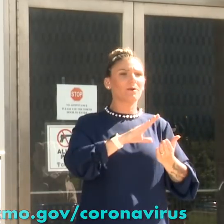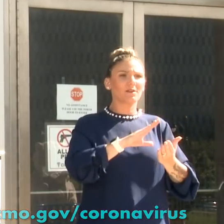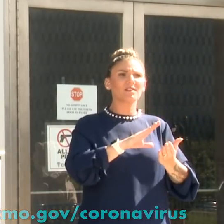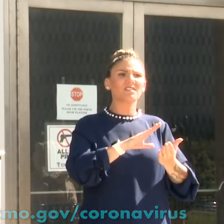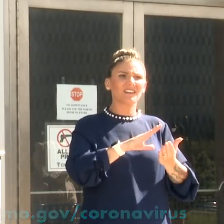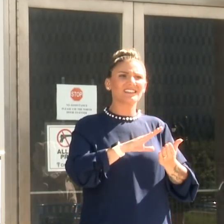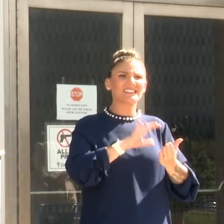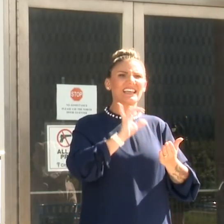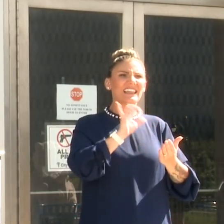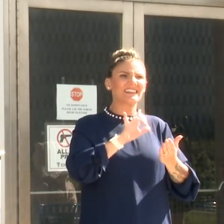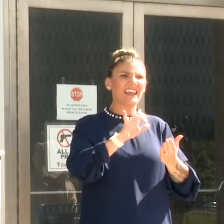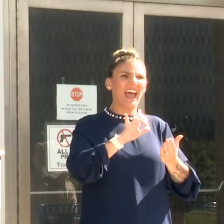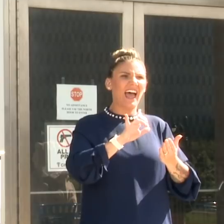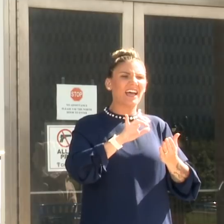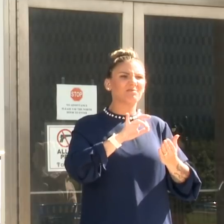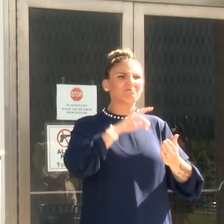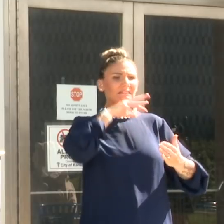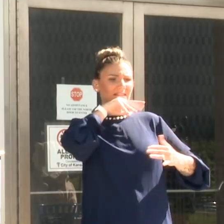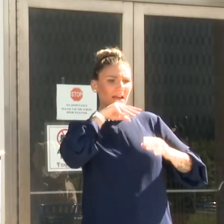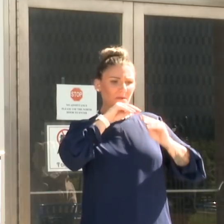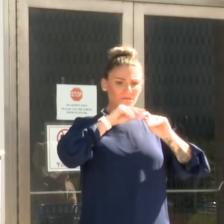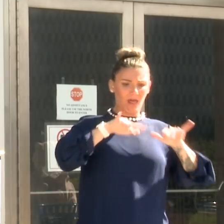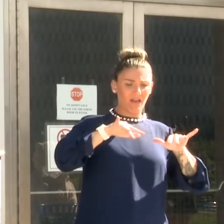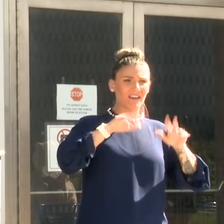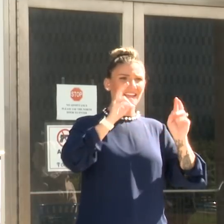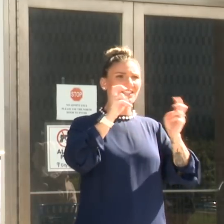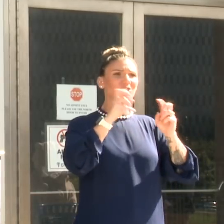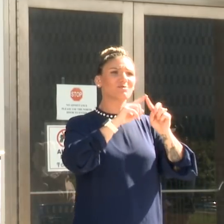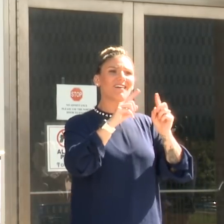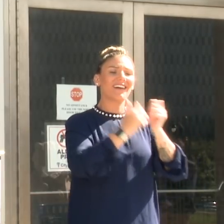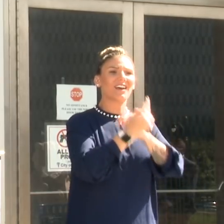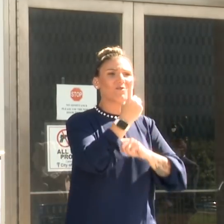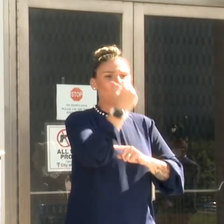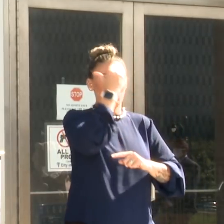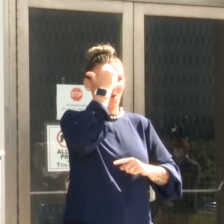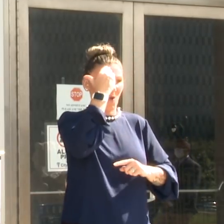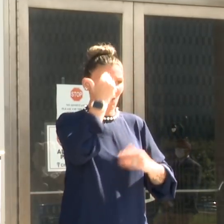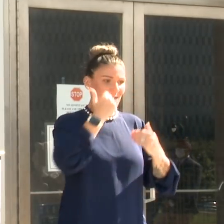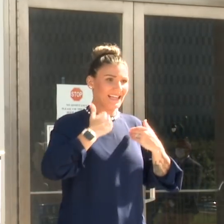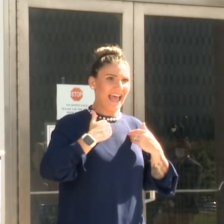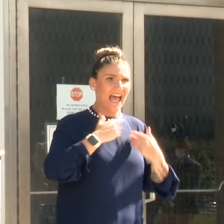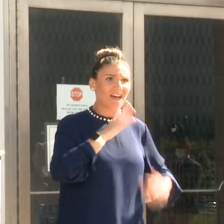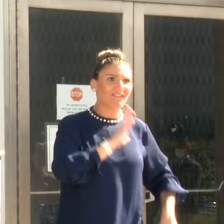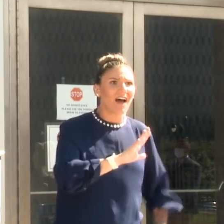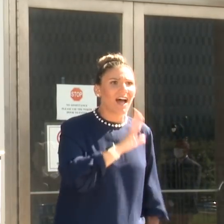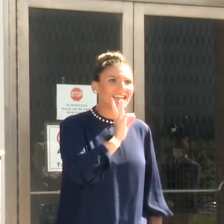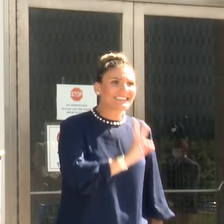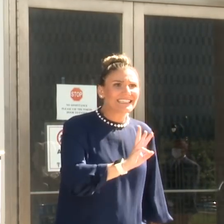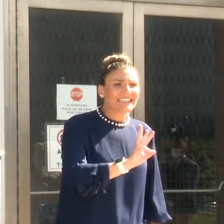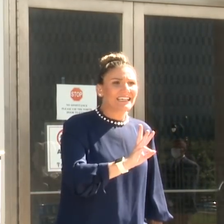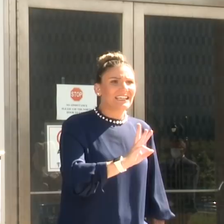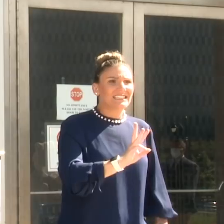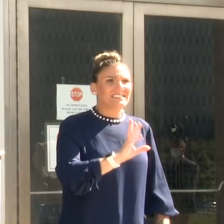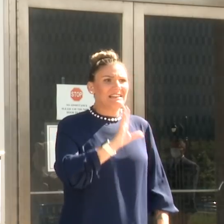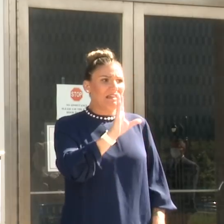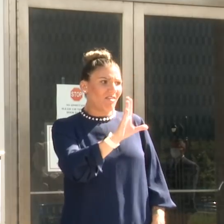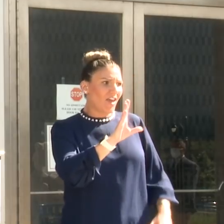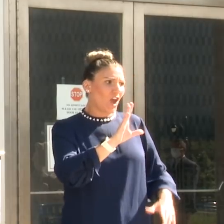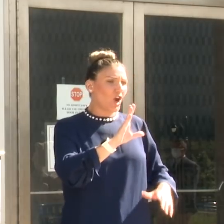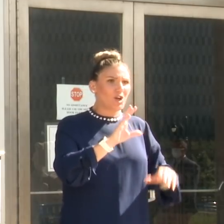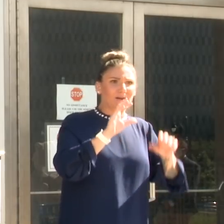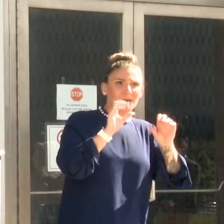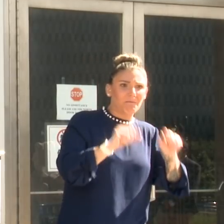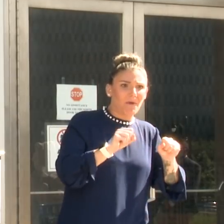the contamination issues, but as all of us know that have 4, 5, 6-year-olds, their verbal